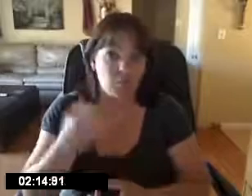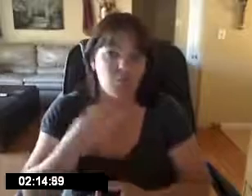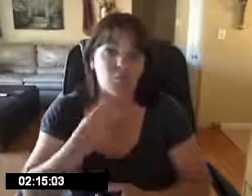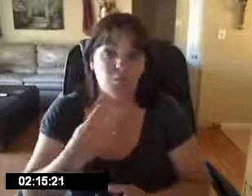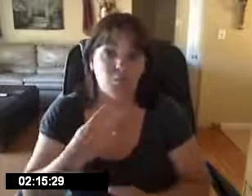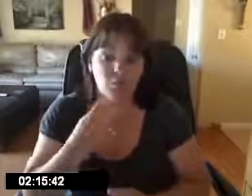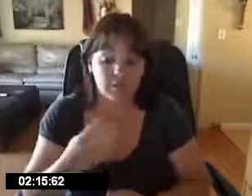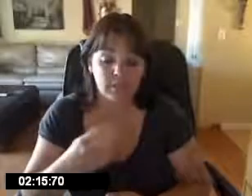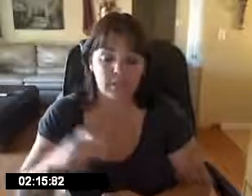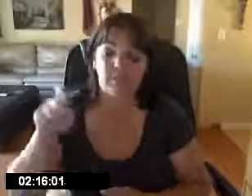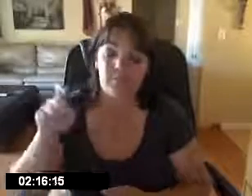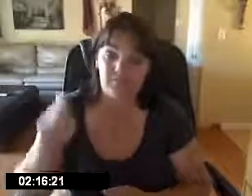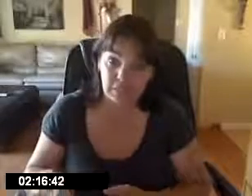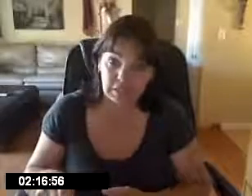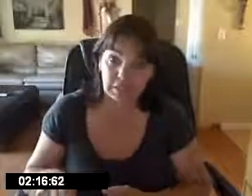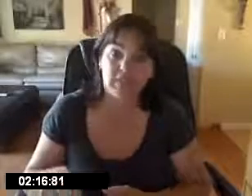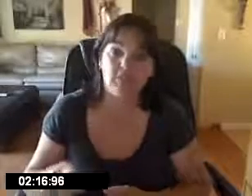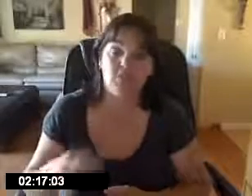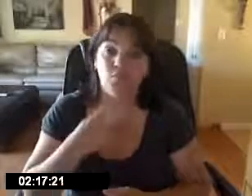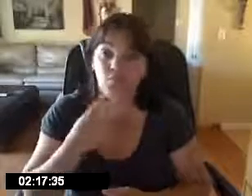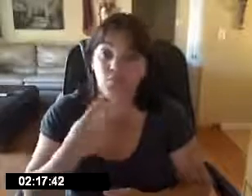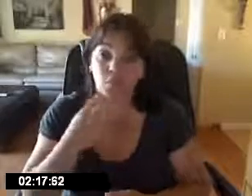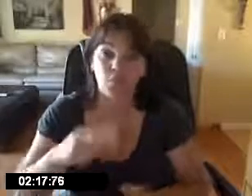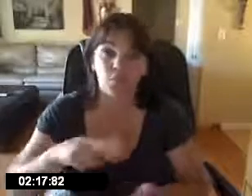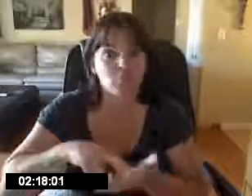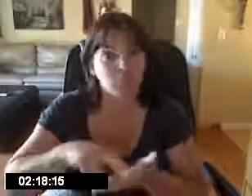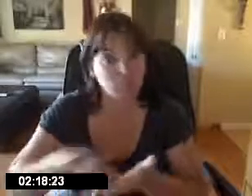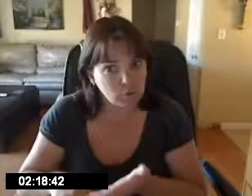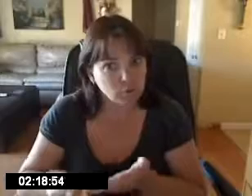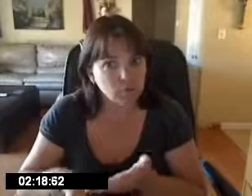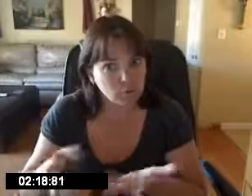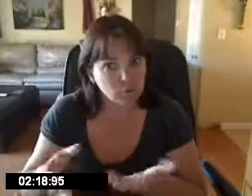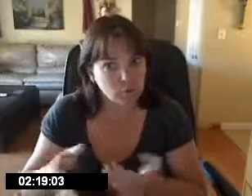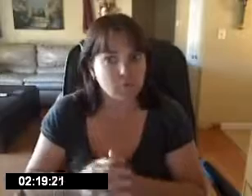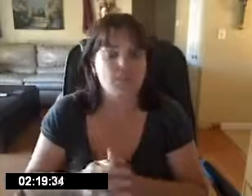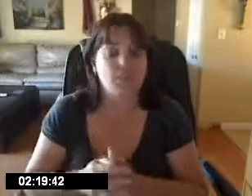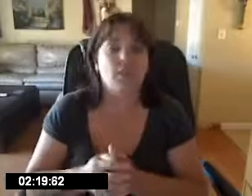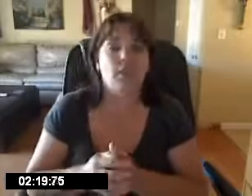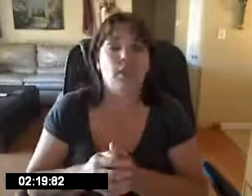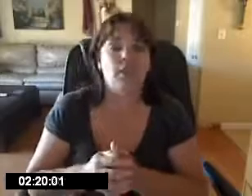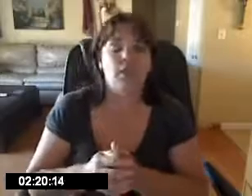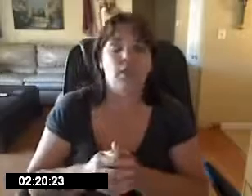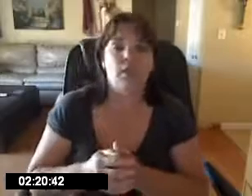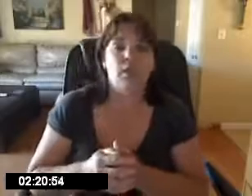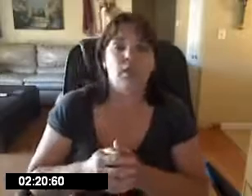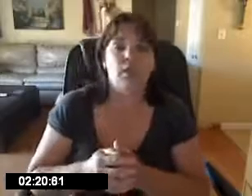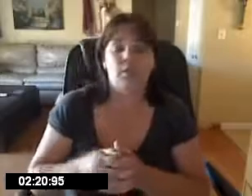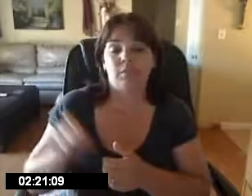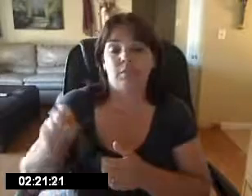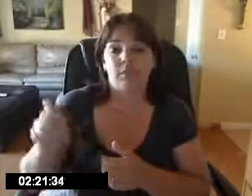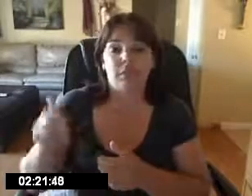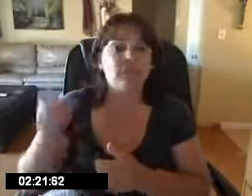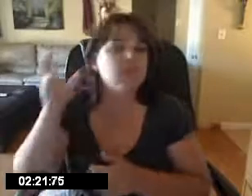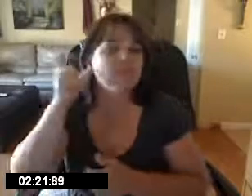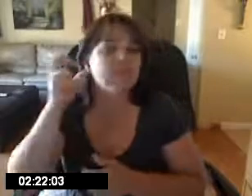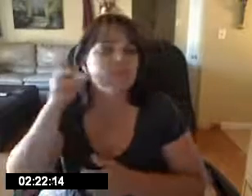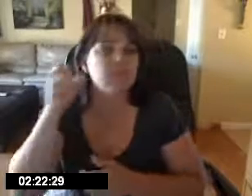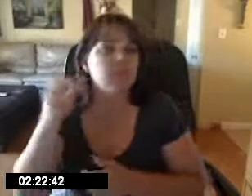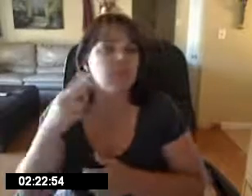the same intent. Some of how we do that is we listen for tone of voice, or we watch the body language and